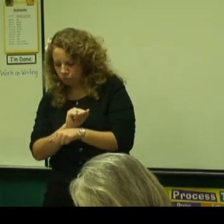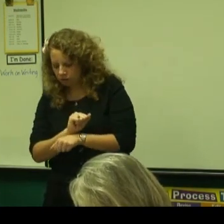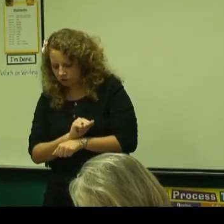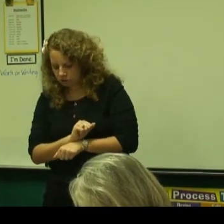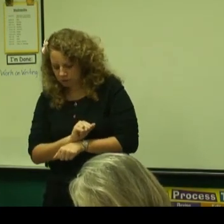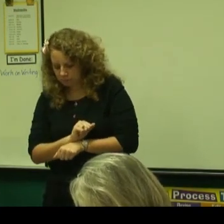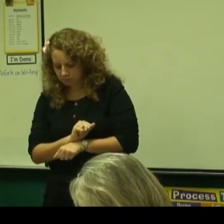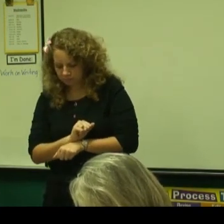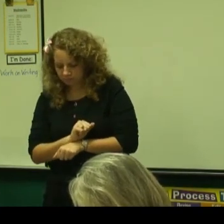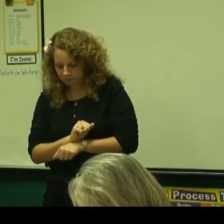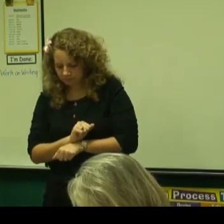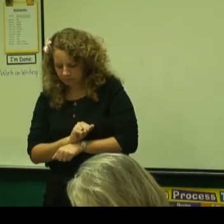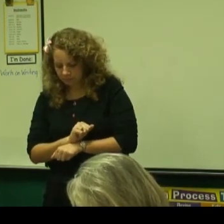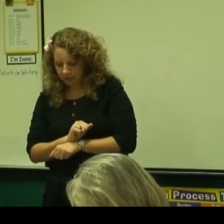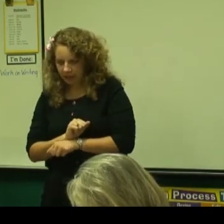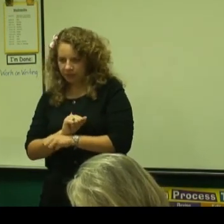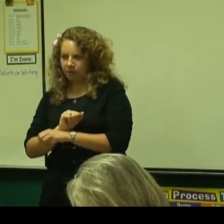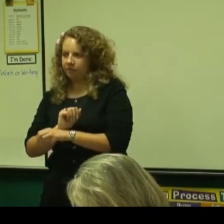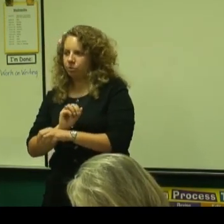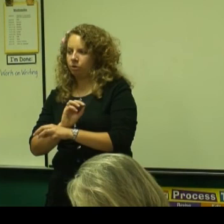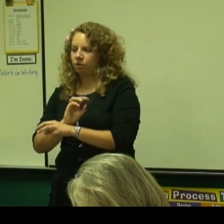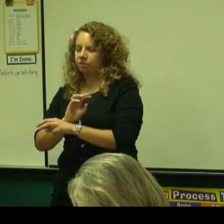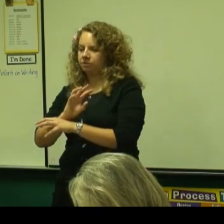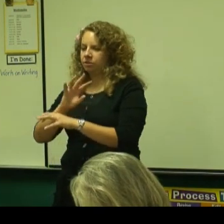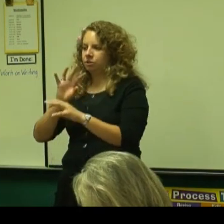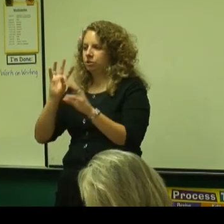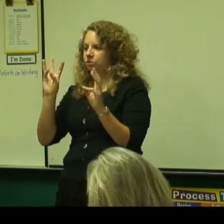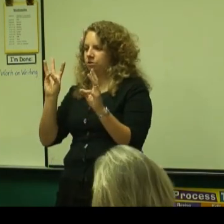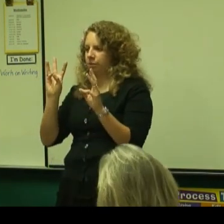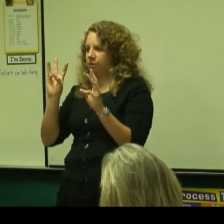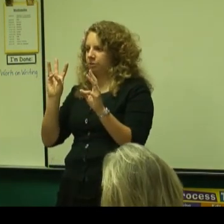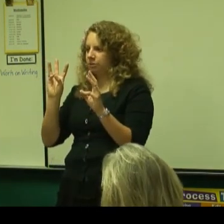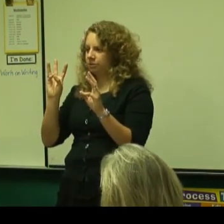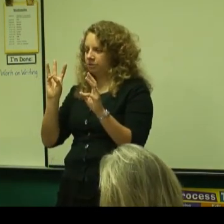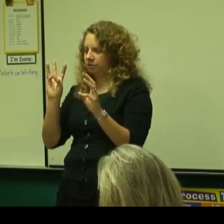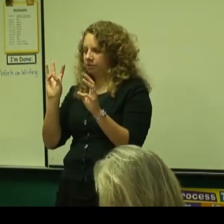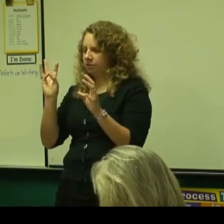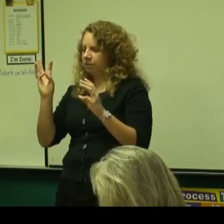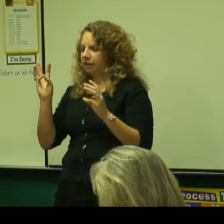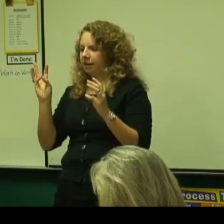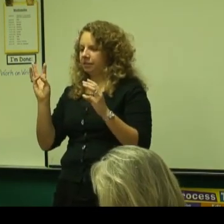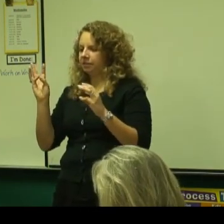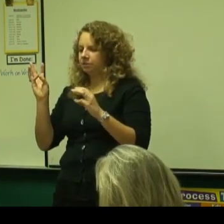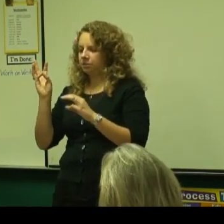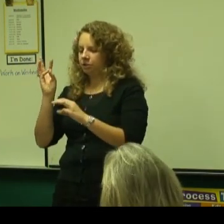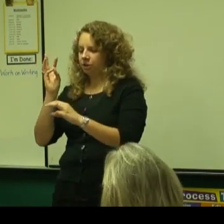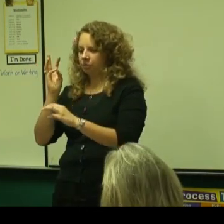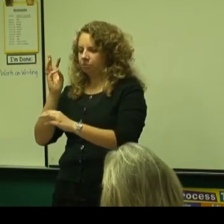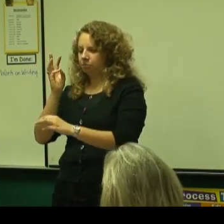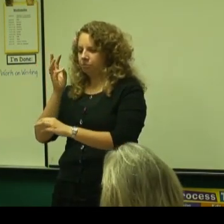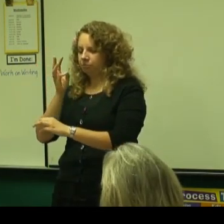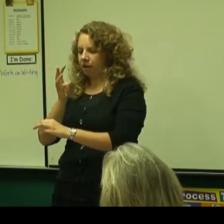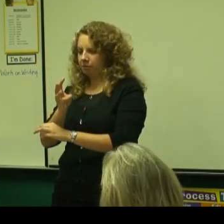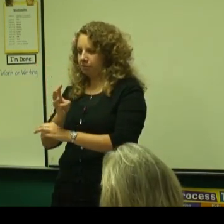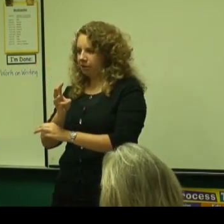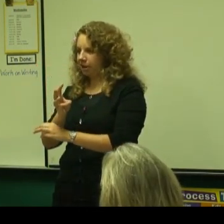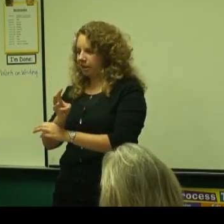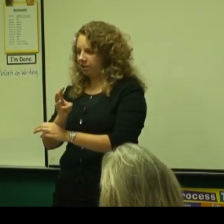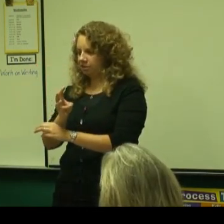or job. Okay, then you have the world. So you do W's. Okay, so I put my right hand on